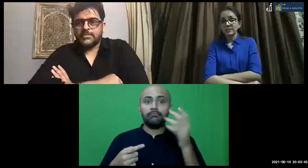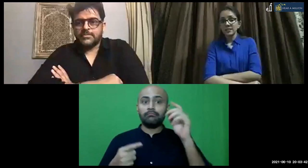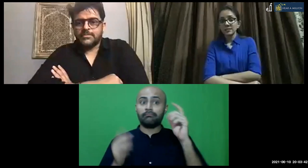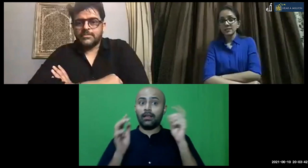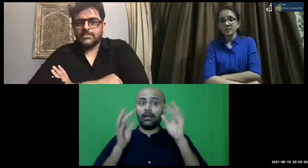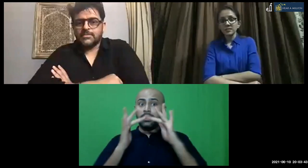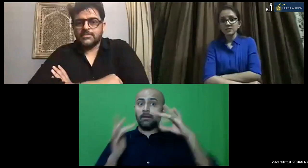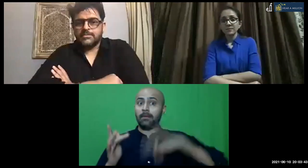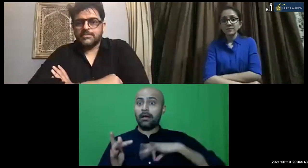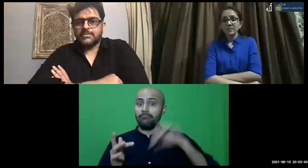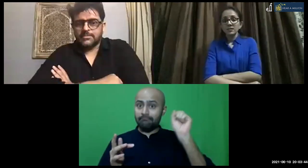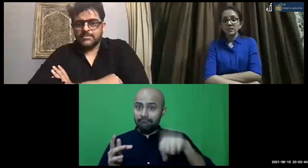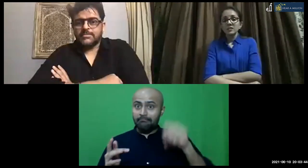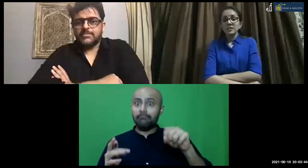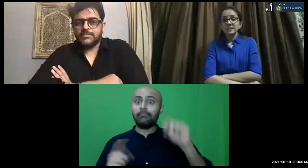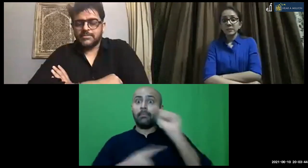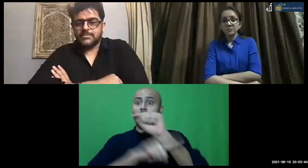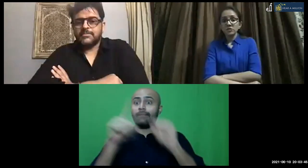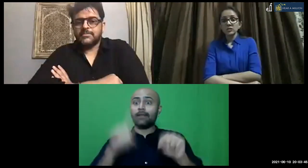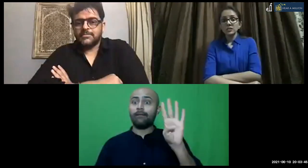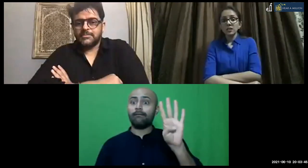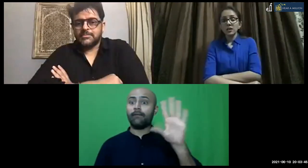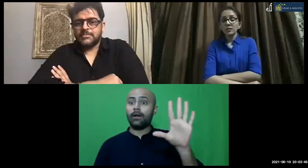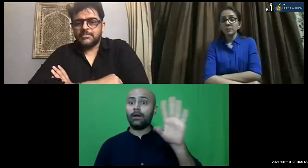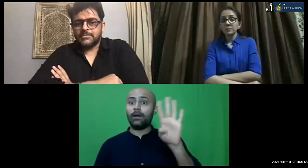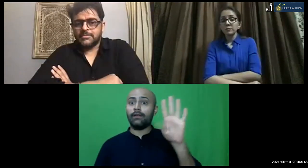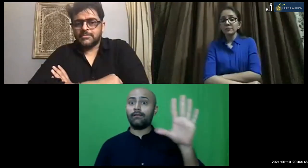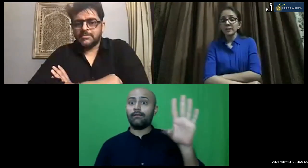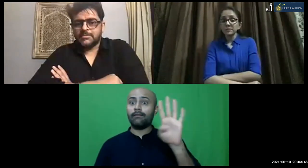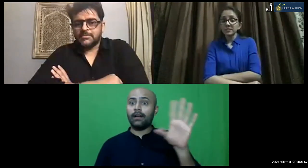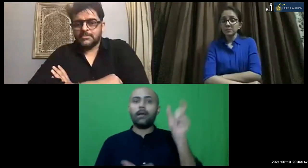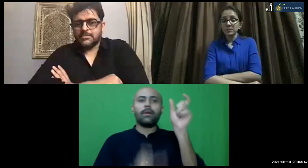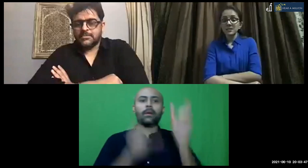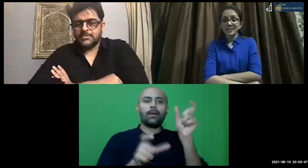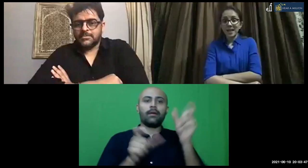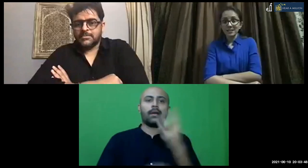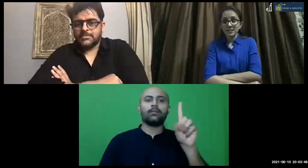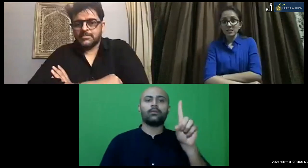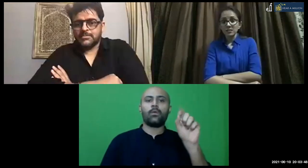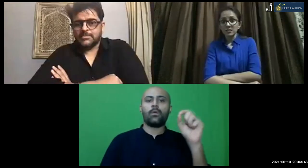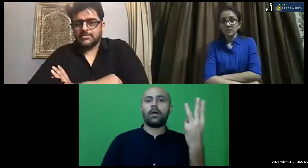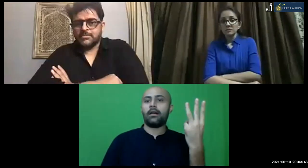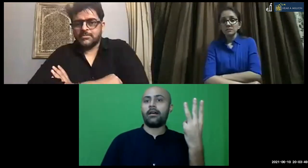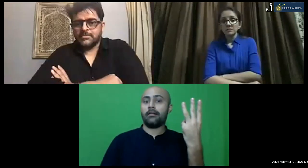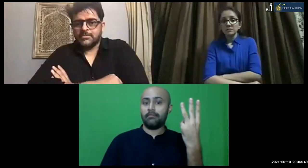let's see the results. It is beneficial. 45% people said yes.